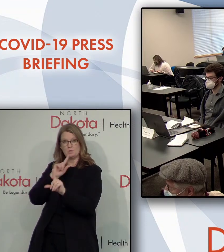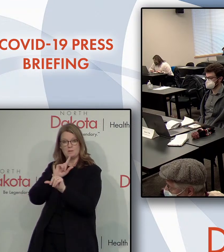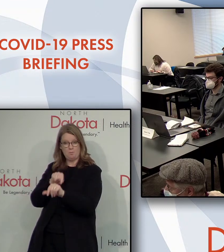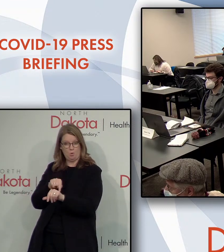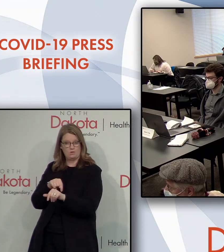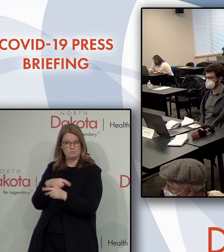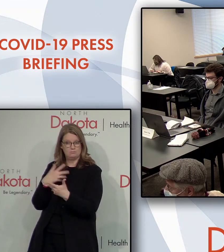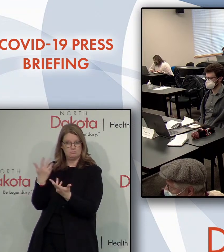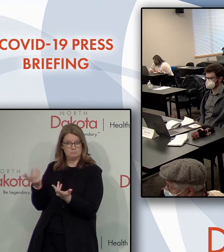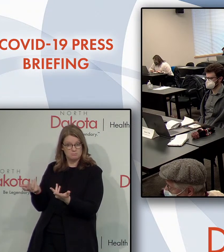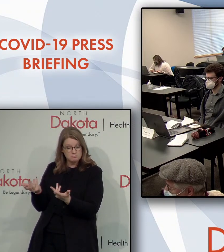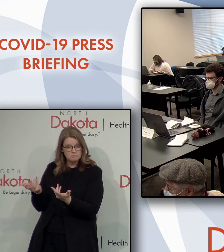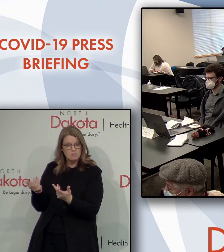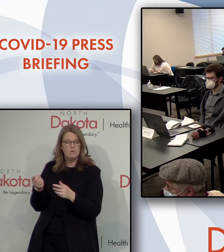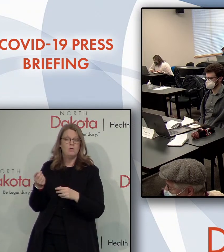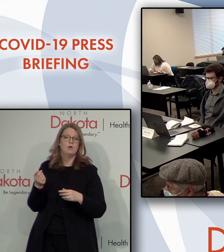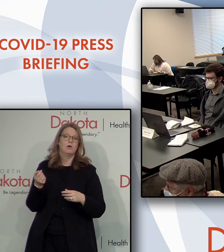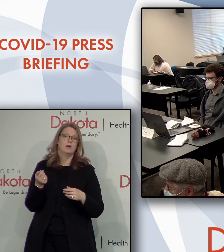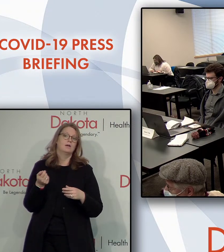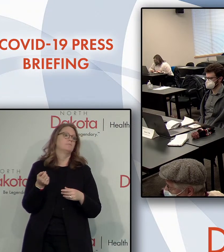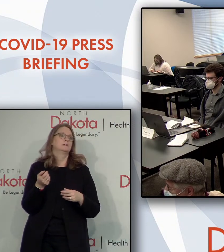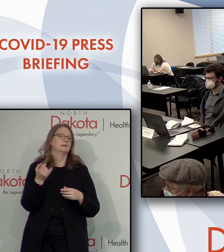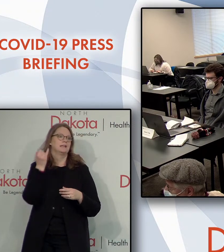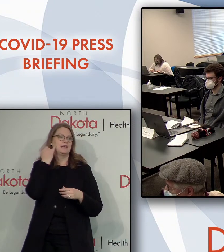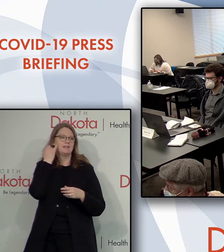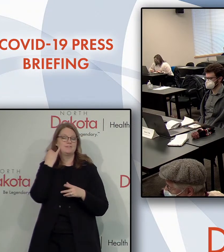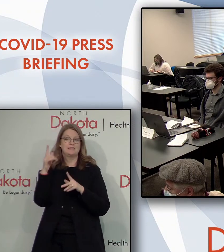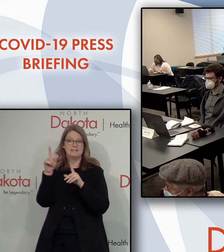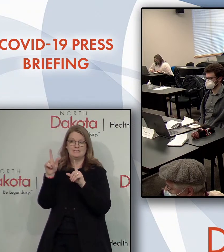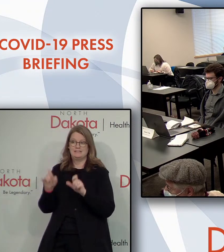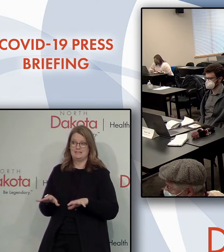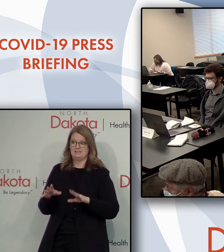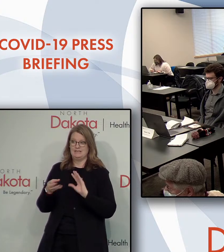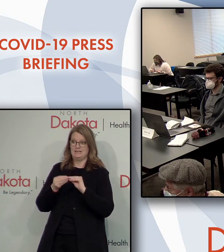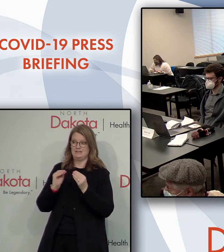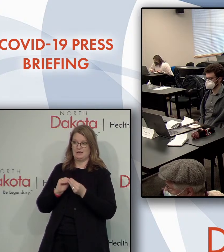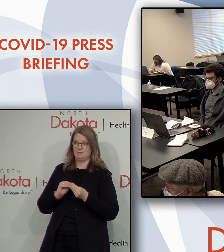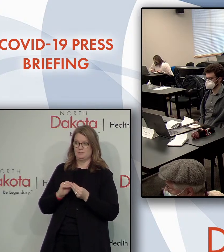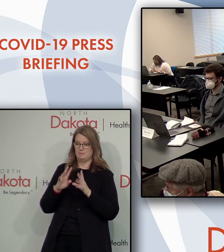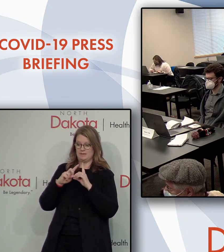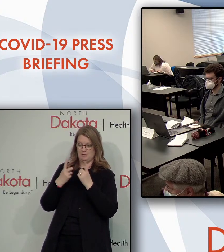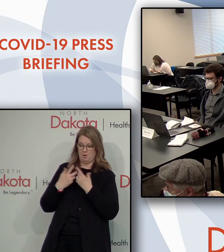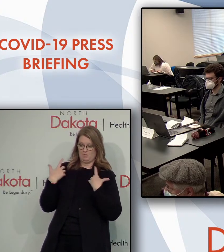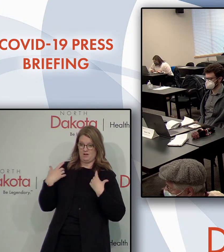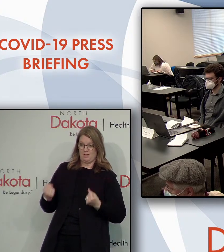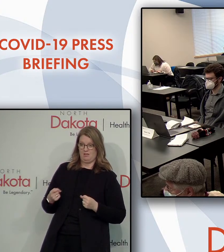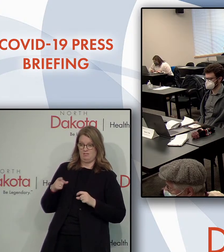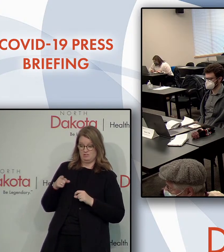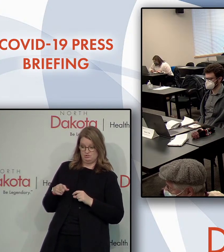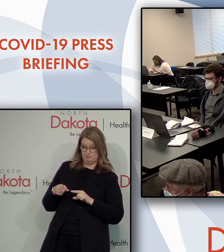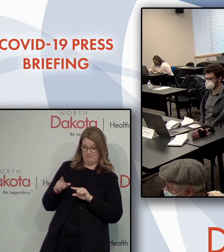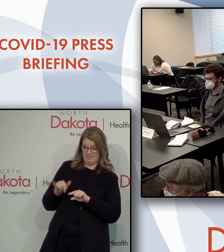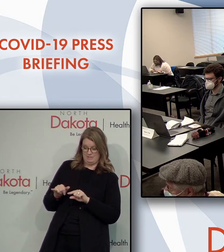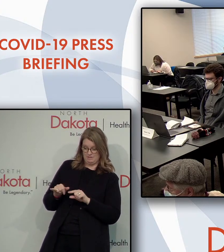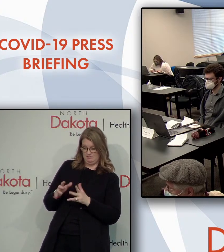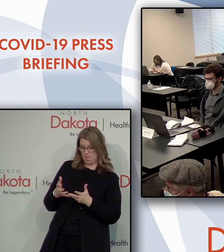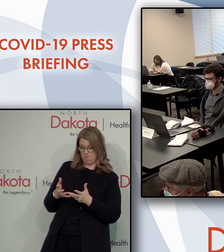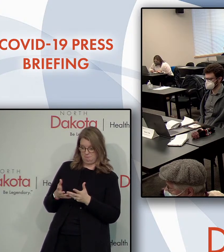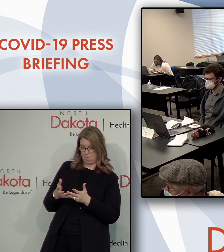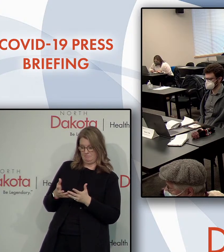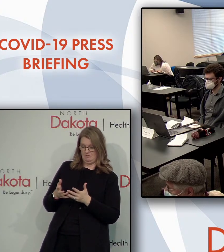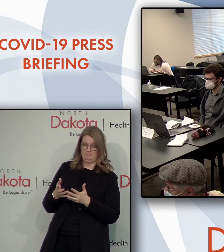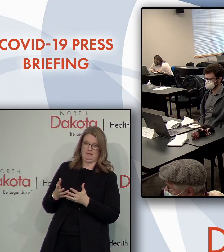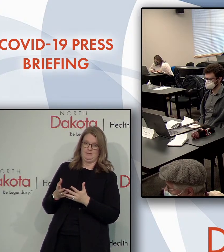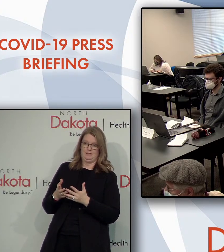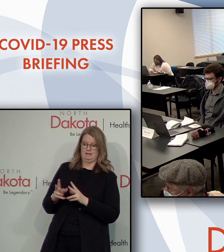if at all, and if the testing numbers we see from the DOH should be interpreted differently from data we've seen in